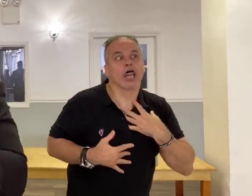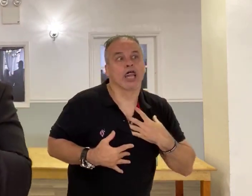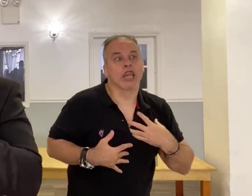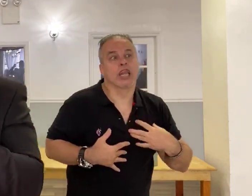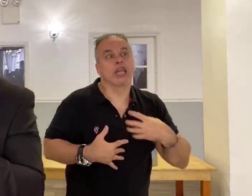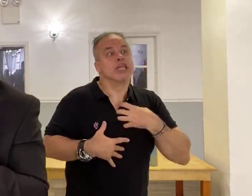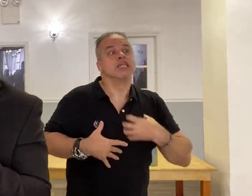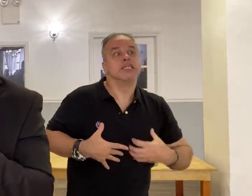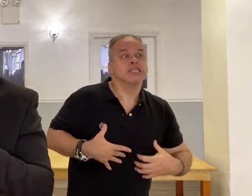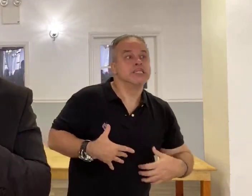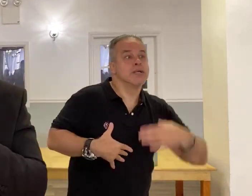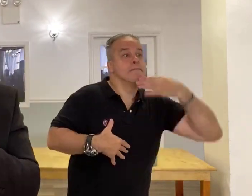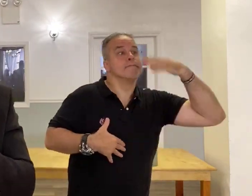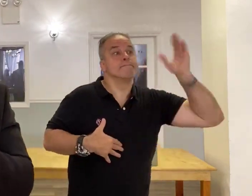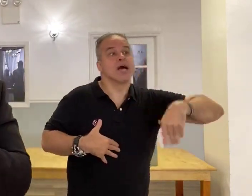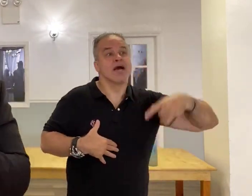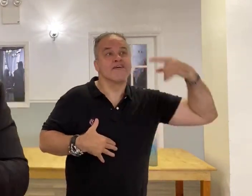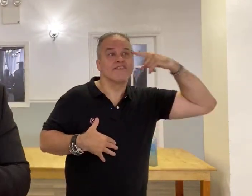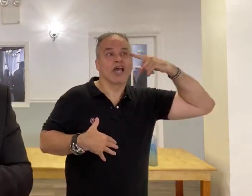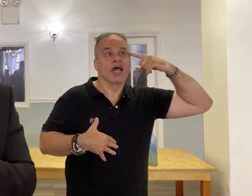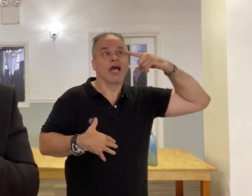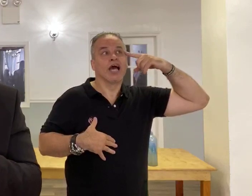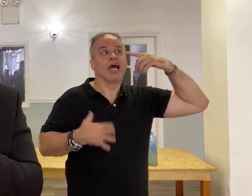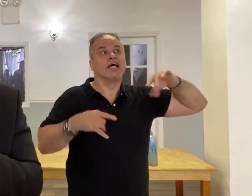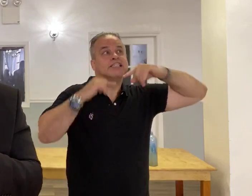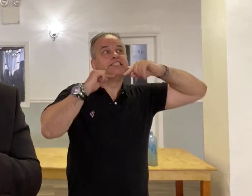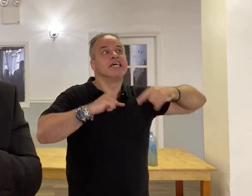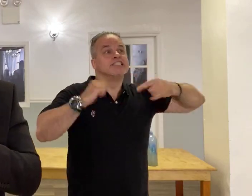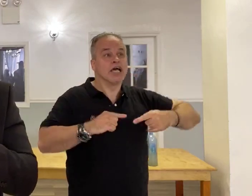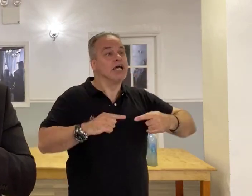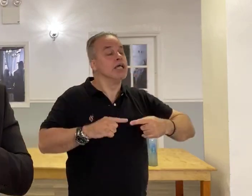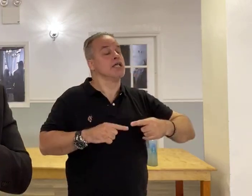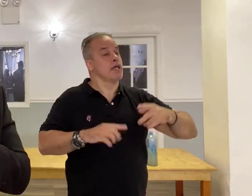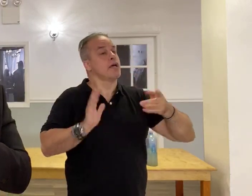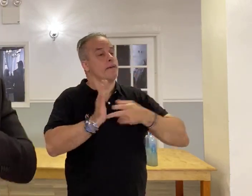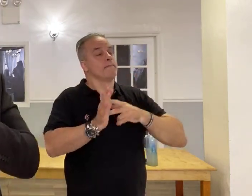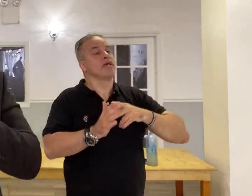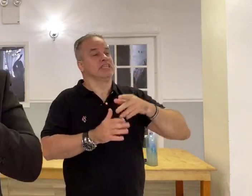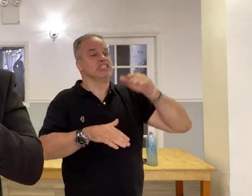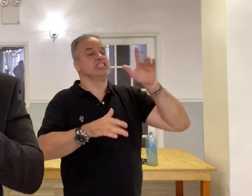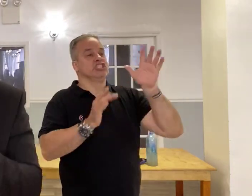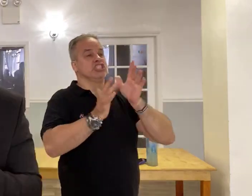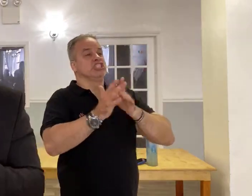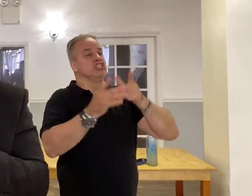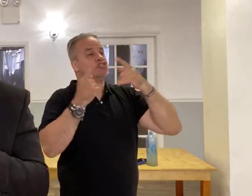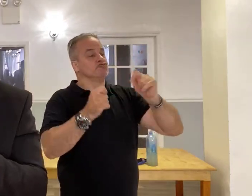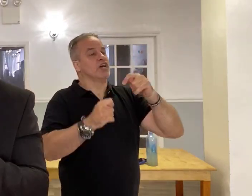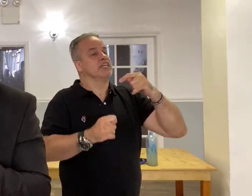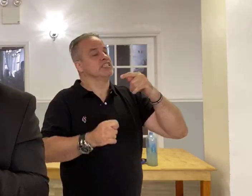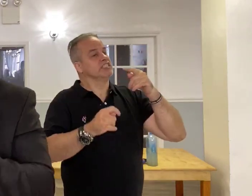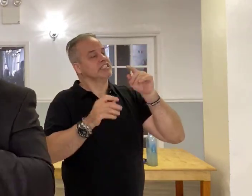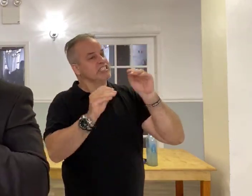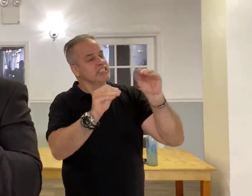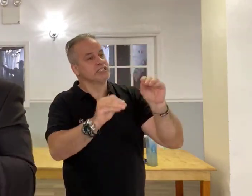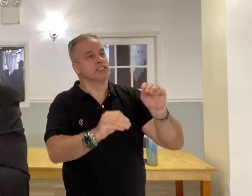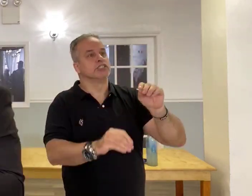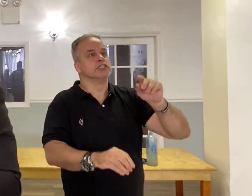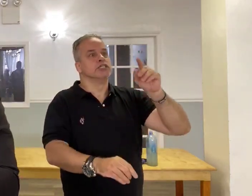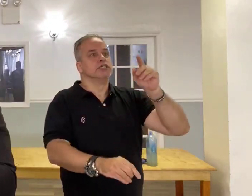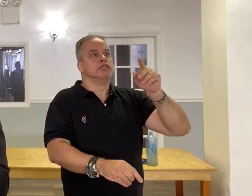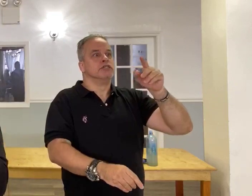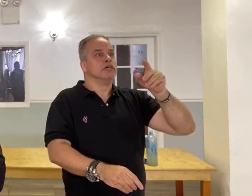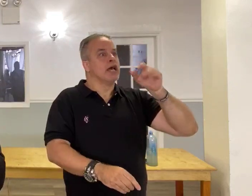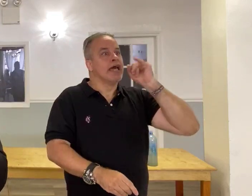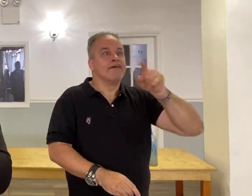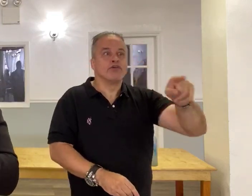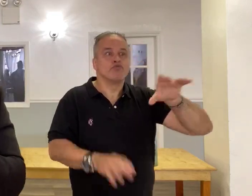thing that leads you back into a sin that you should not be in, that is something that you need to cut out from your life and cast it